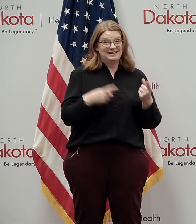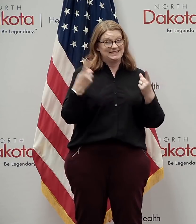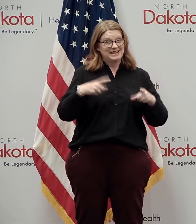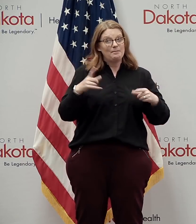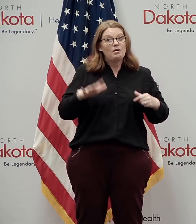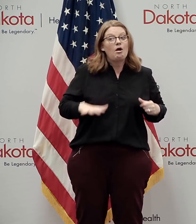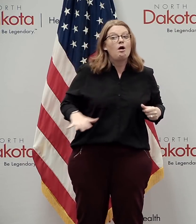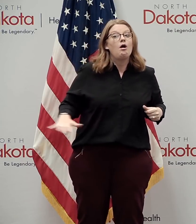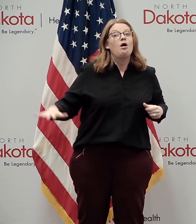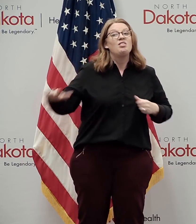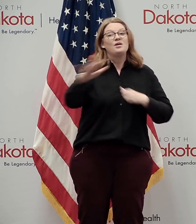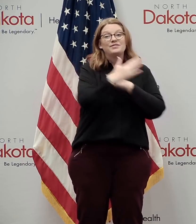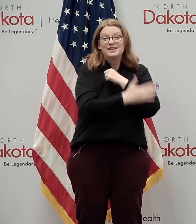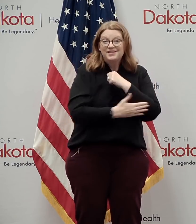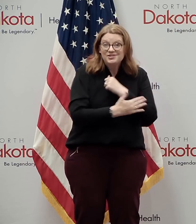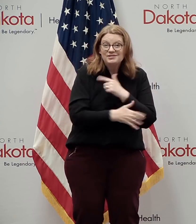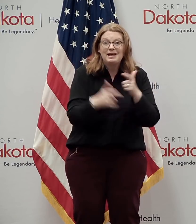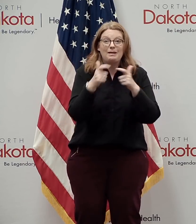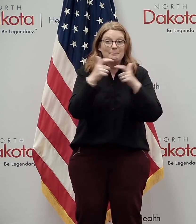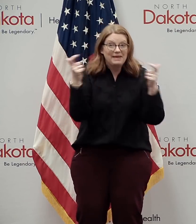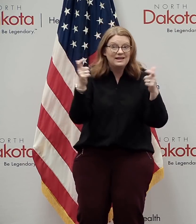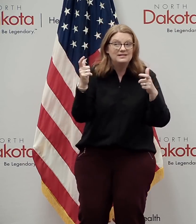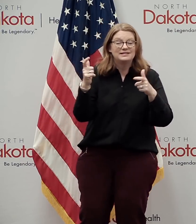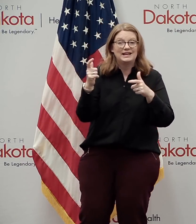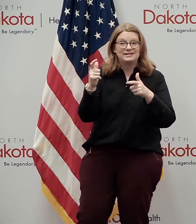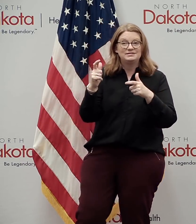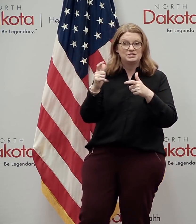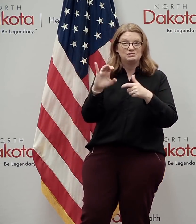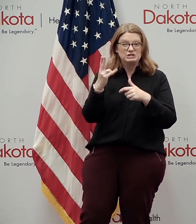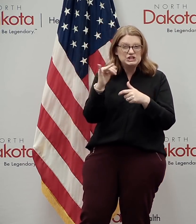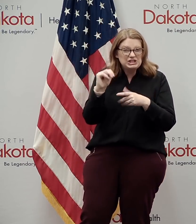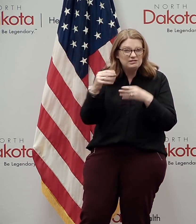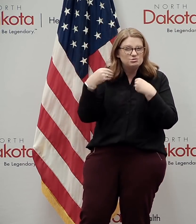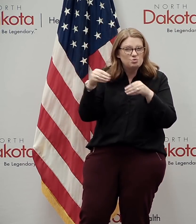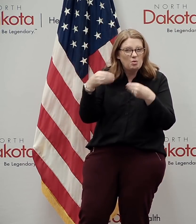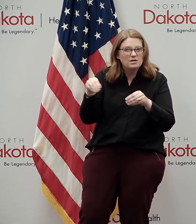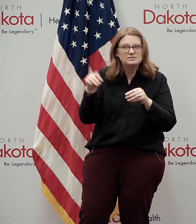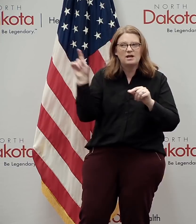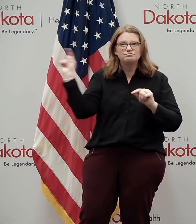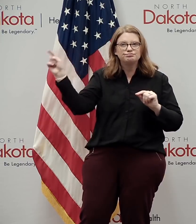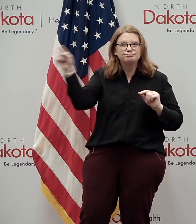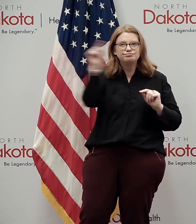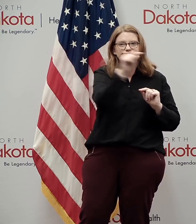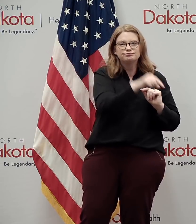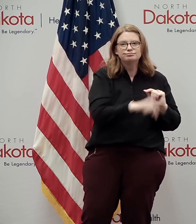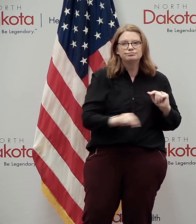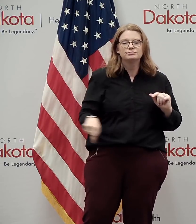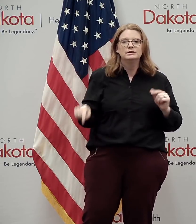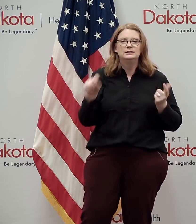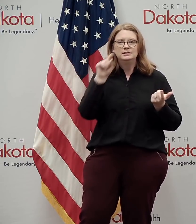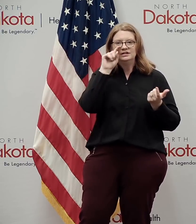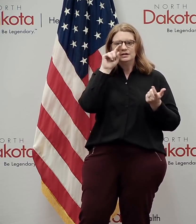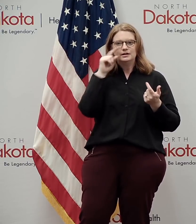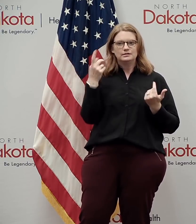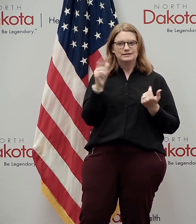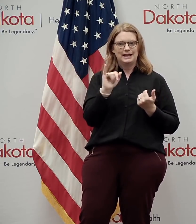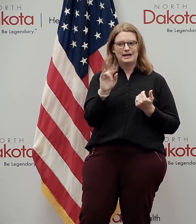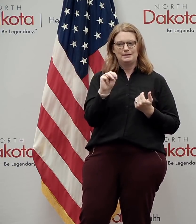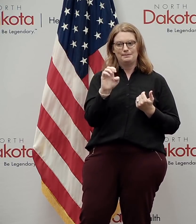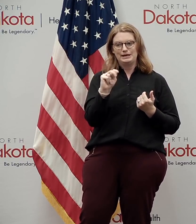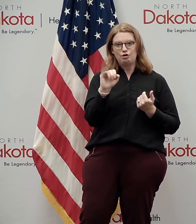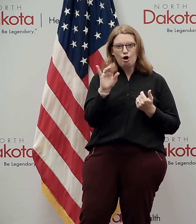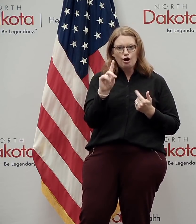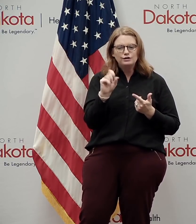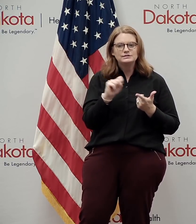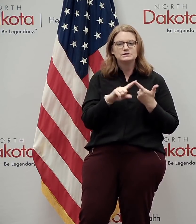across the country, whether it's large national chains or whether it's people that operate big boxes here in North Dakota, like a Menards